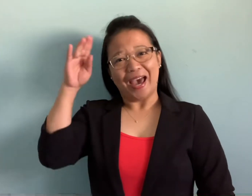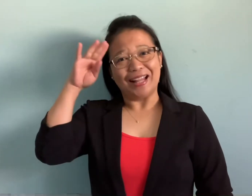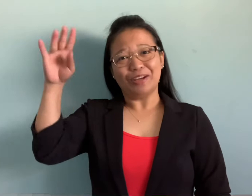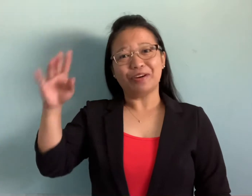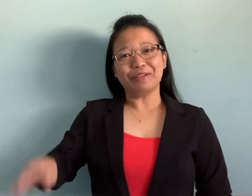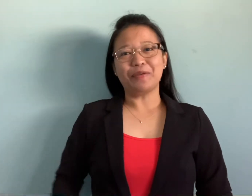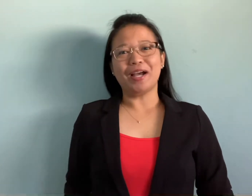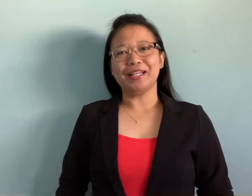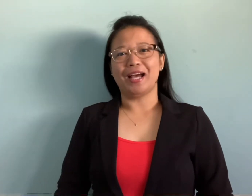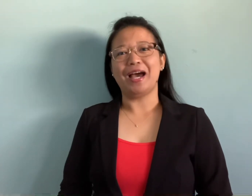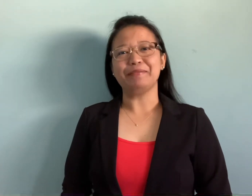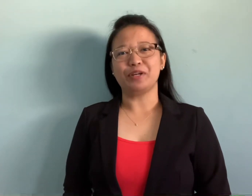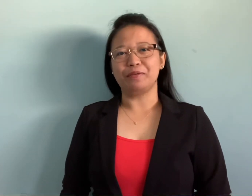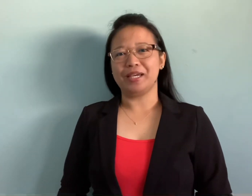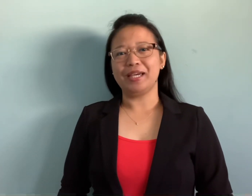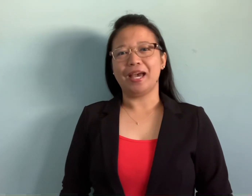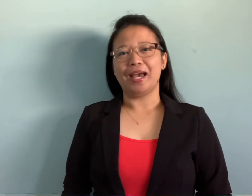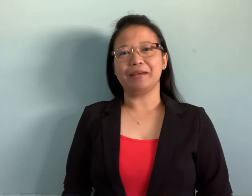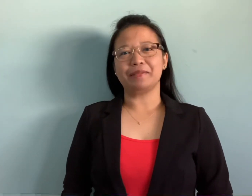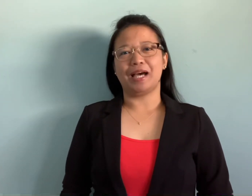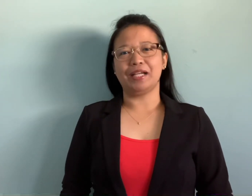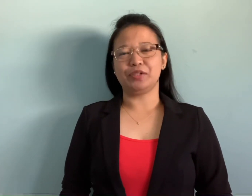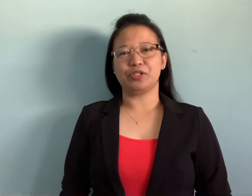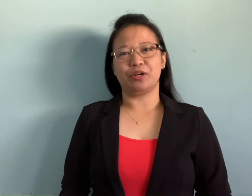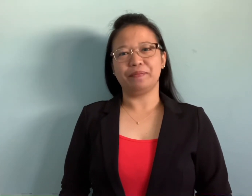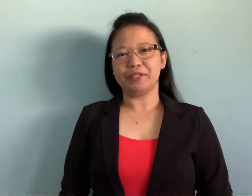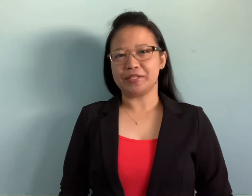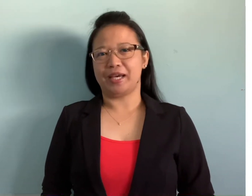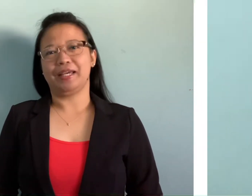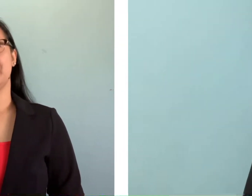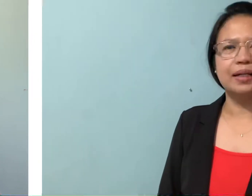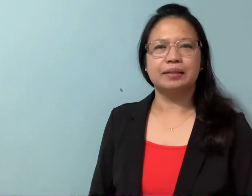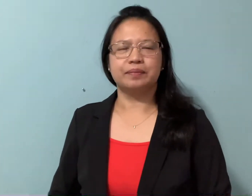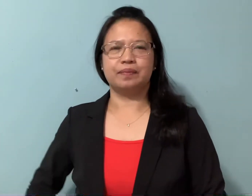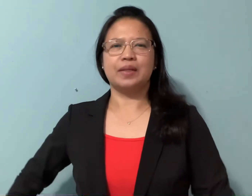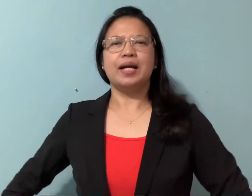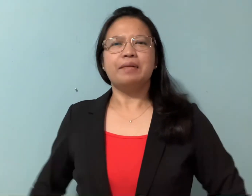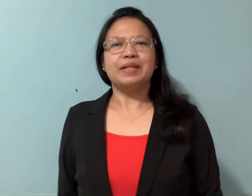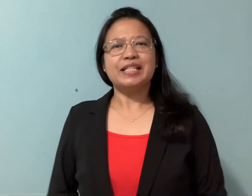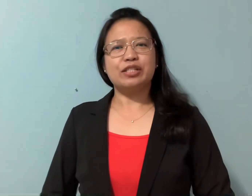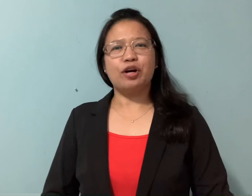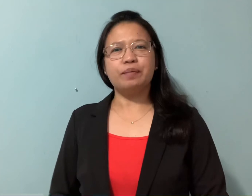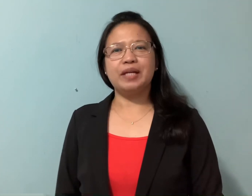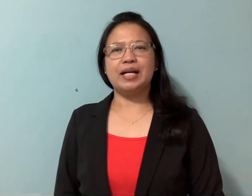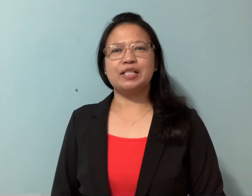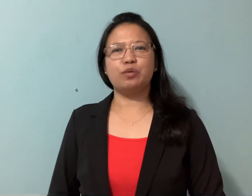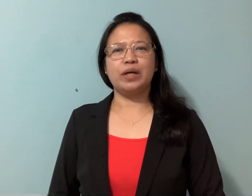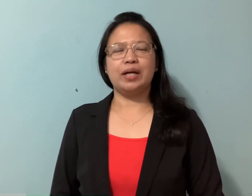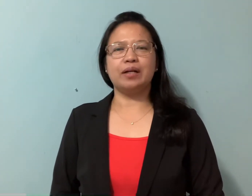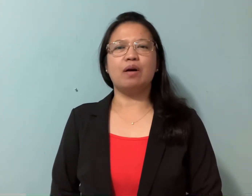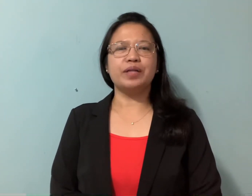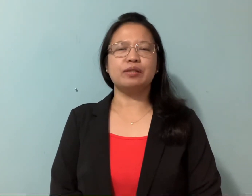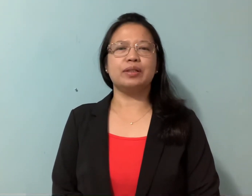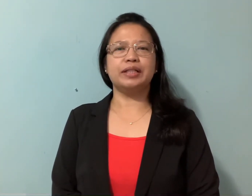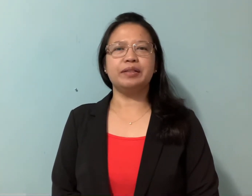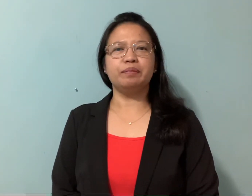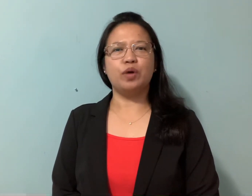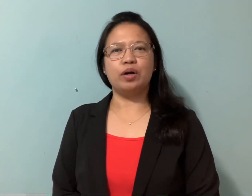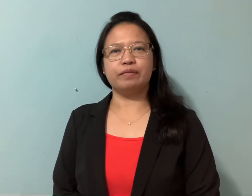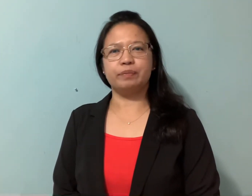Hello everyone, I'm Joey and I'm glad you joined me today. Please join me as we are going to learn more of the